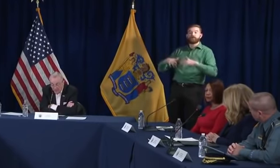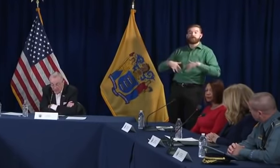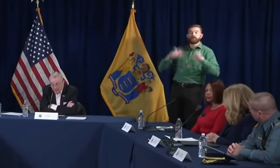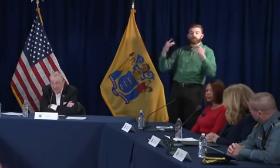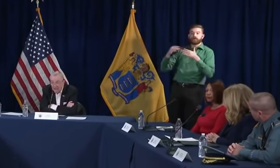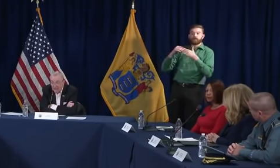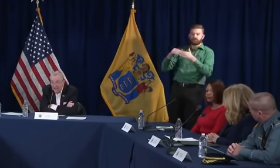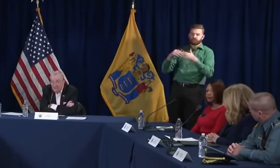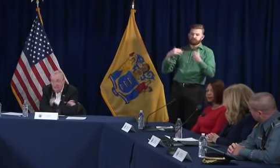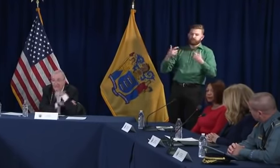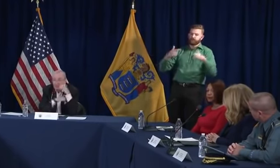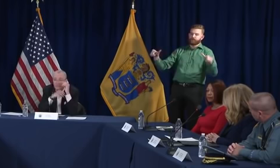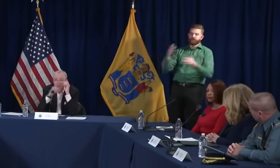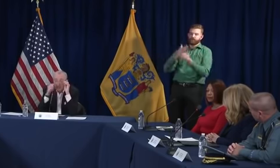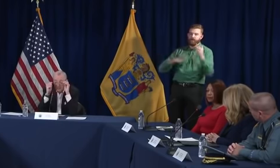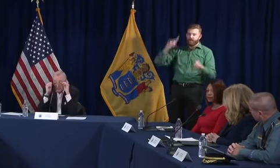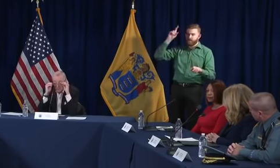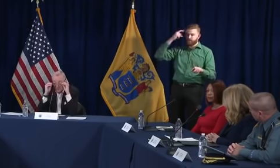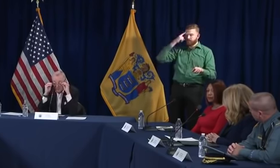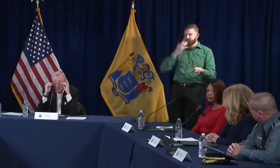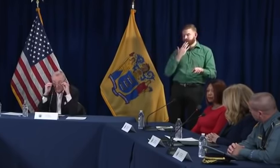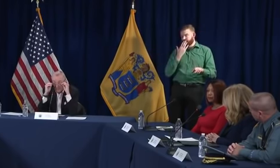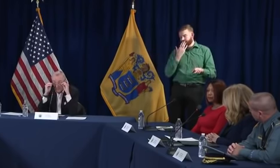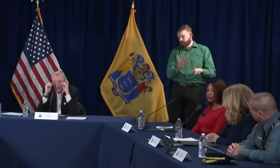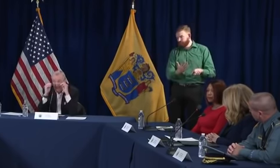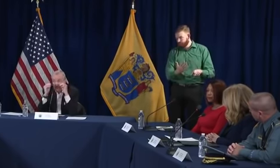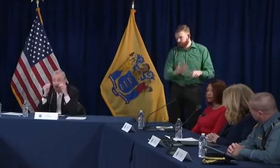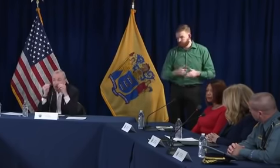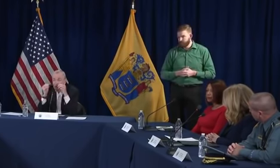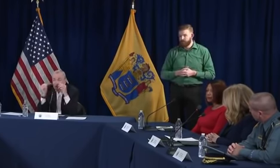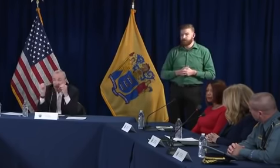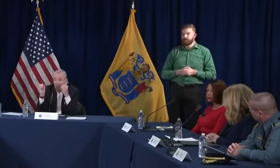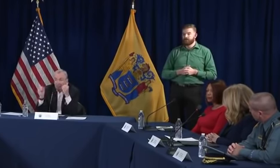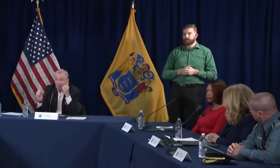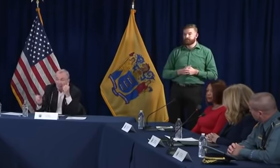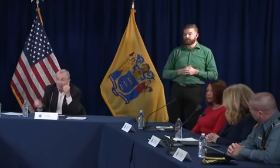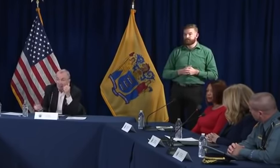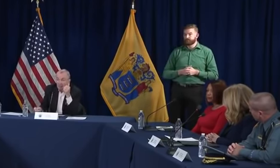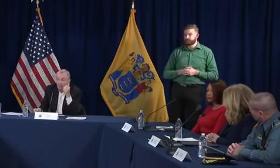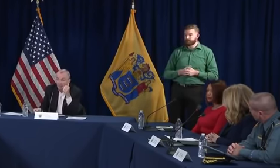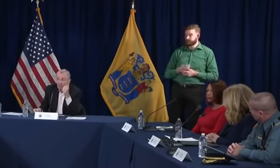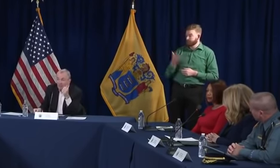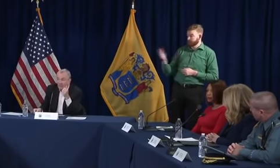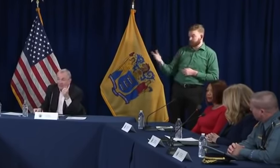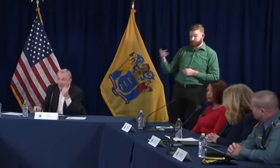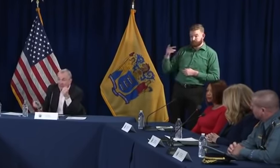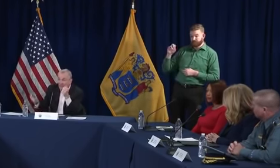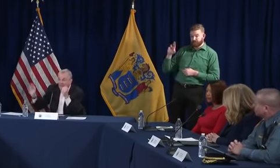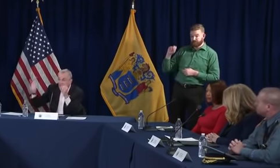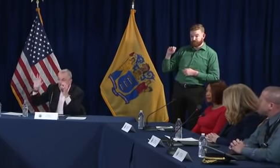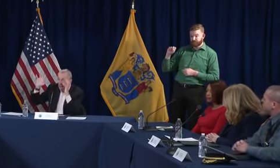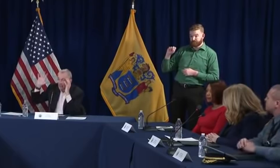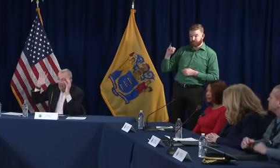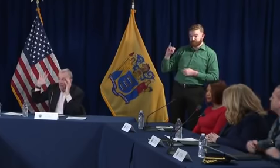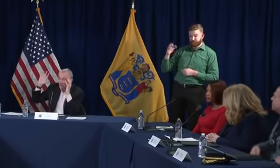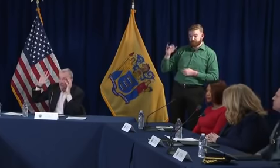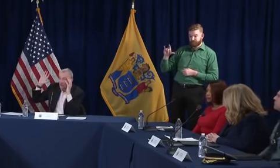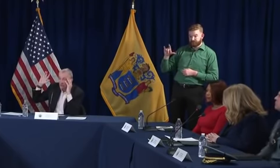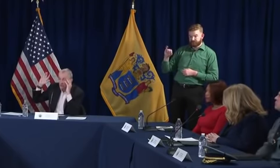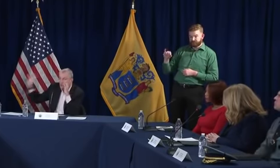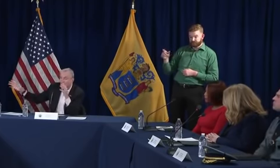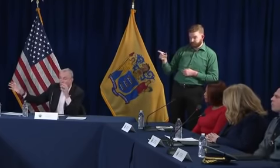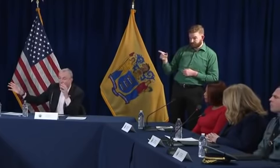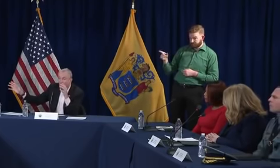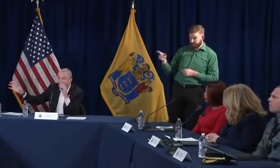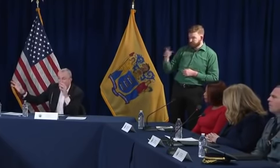So I'd love to ask Commissioner Persicelli to comment as she does every day, and I cannot say enough about